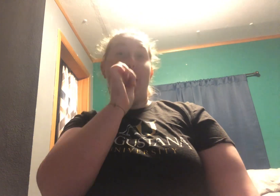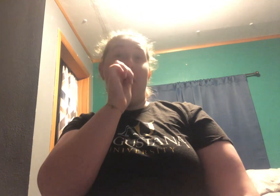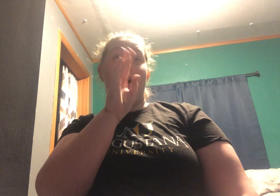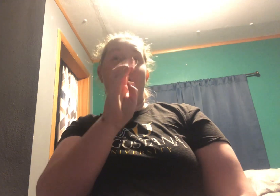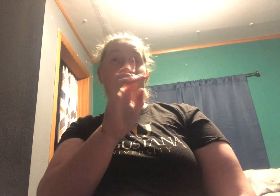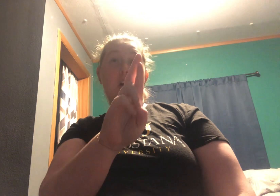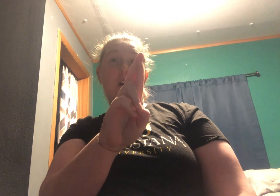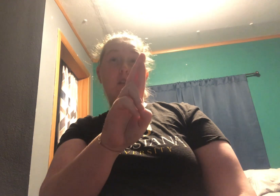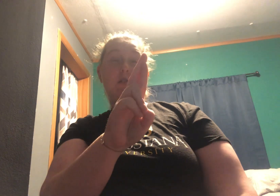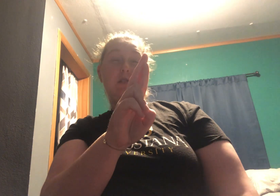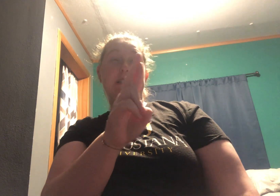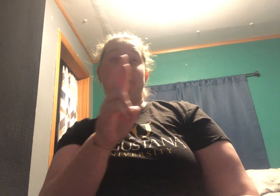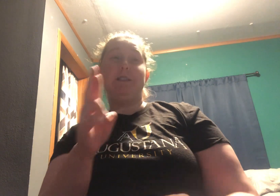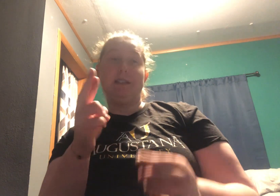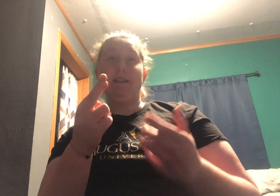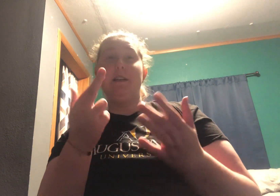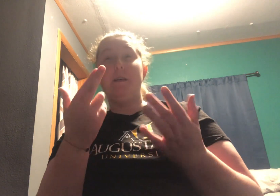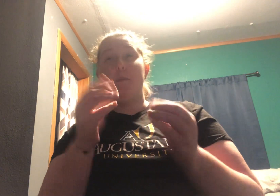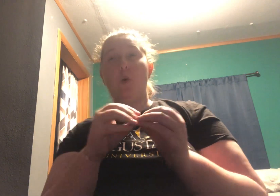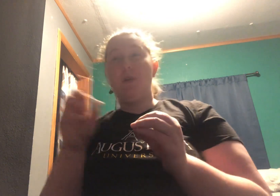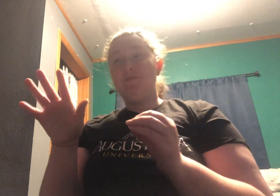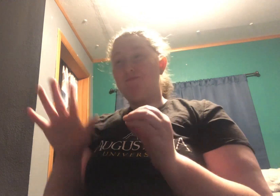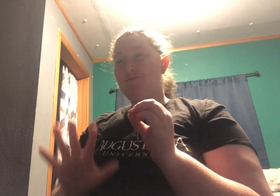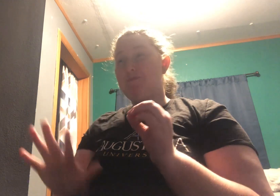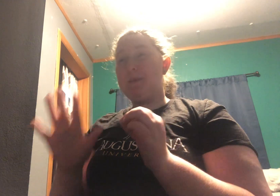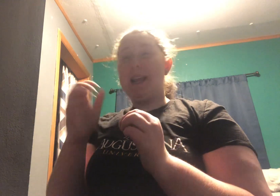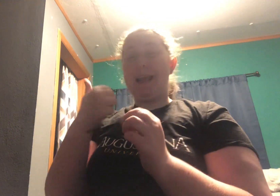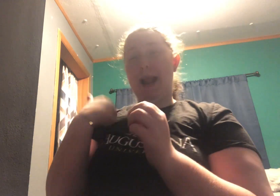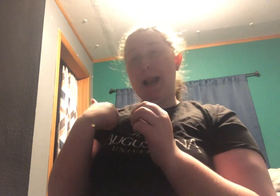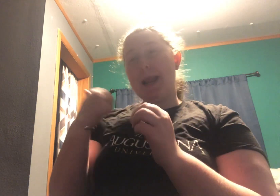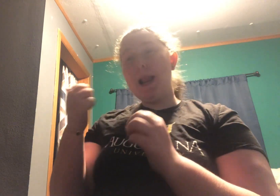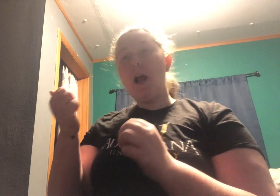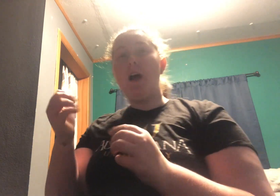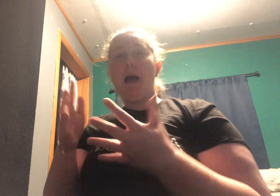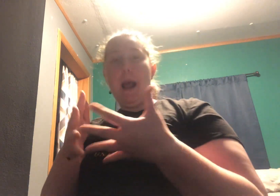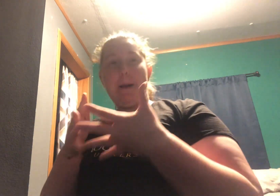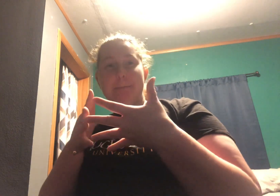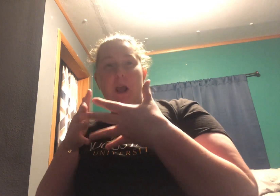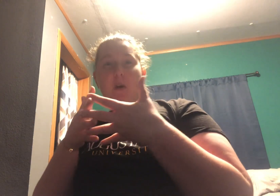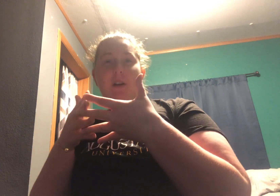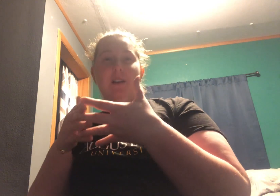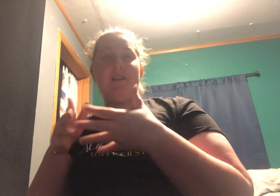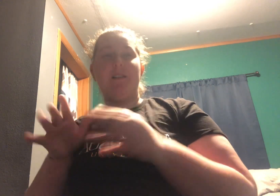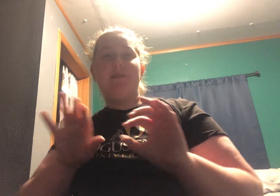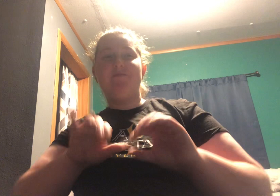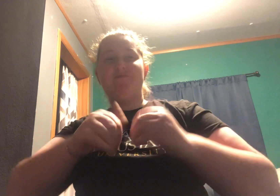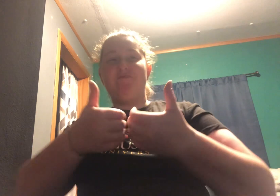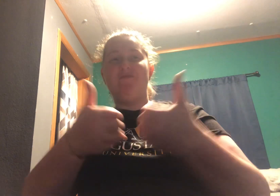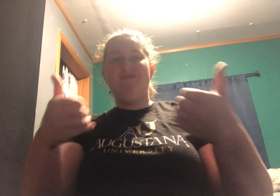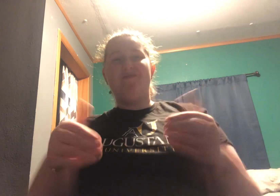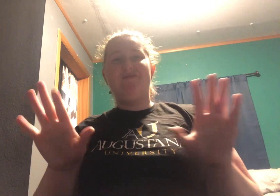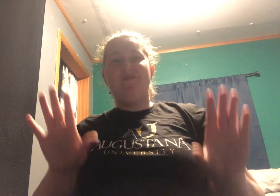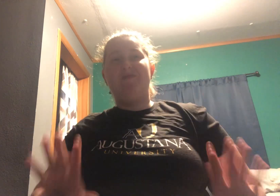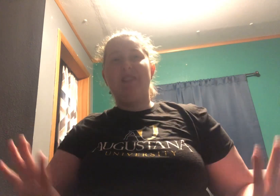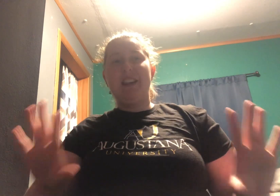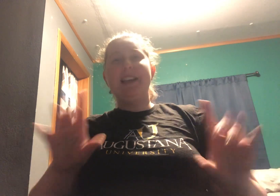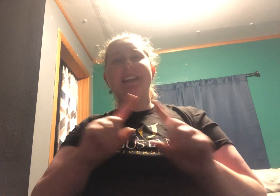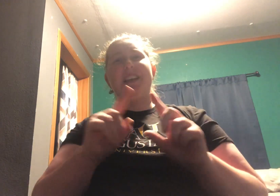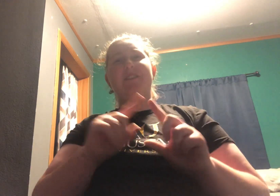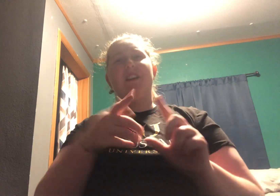typical Canadian or American. It's basically the same thing, just a bit of a different feel, a different atmosphere. Okay, so in